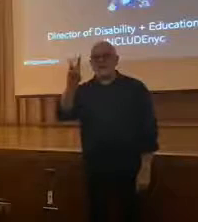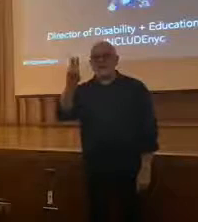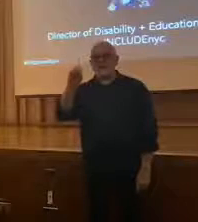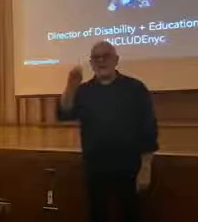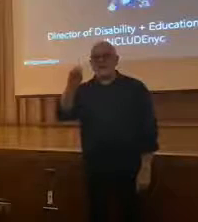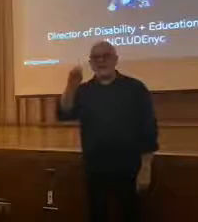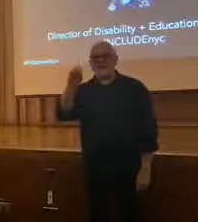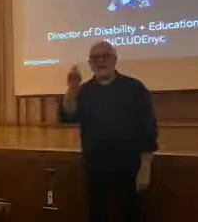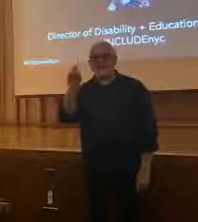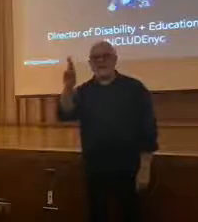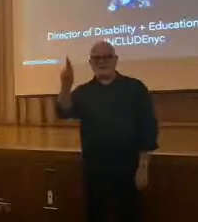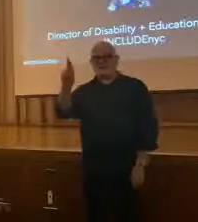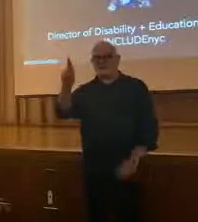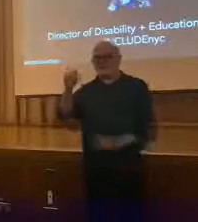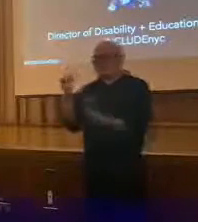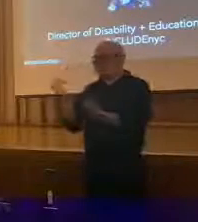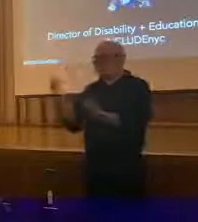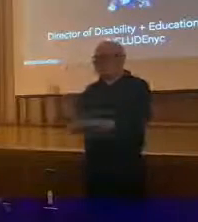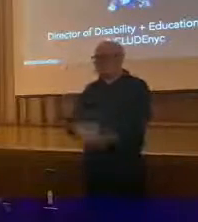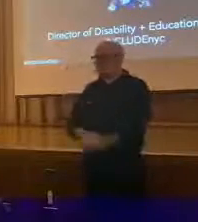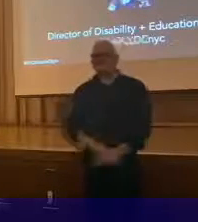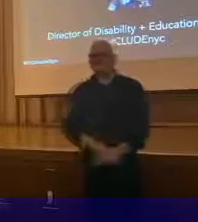And she's a cafeteria.